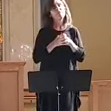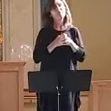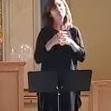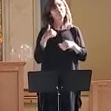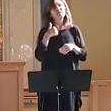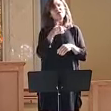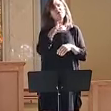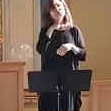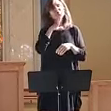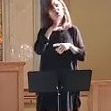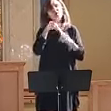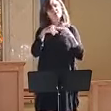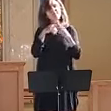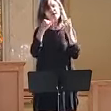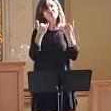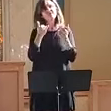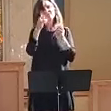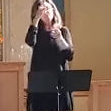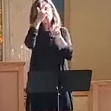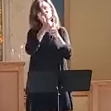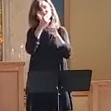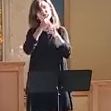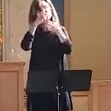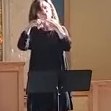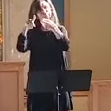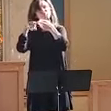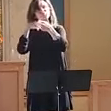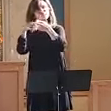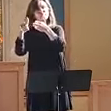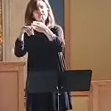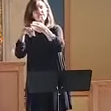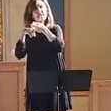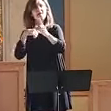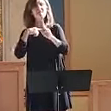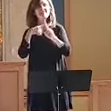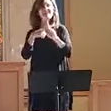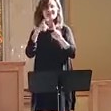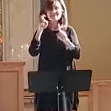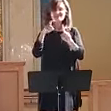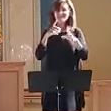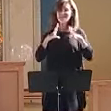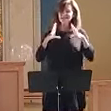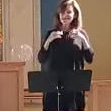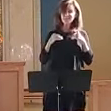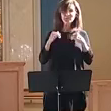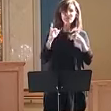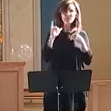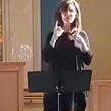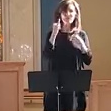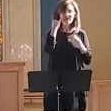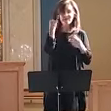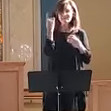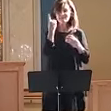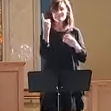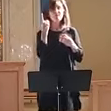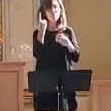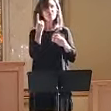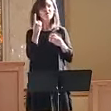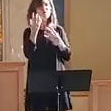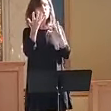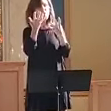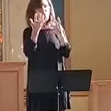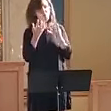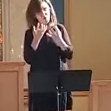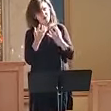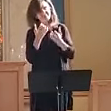We've spoken about fraternal correction and the need to learn to accept it as well. If someone takes interest enough in you to point out something that you might